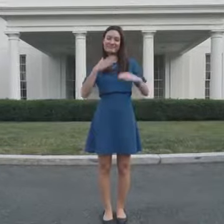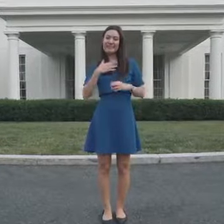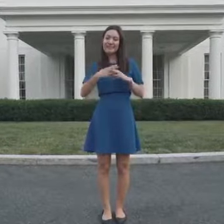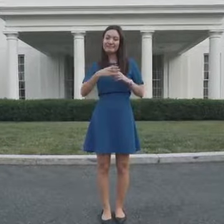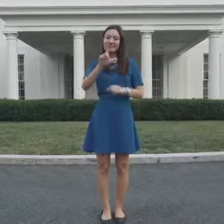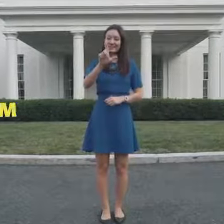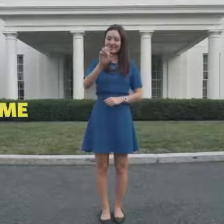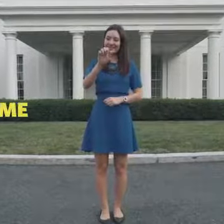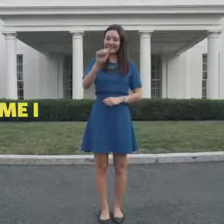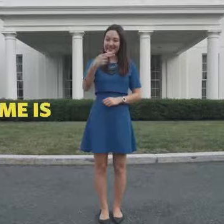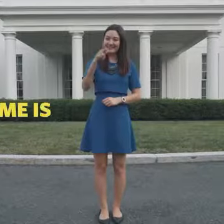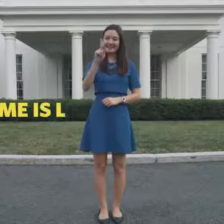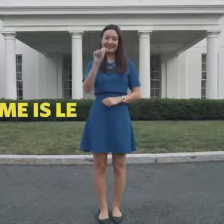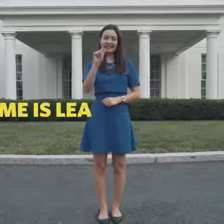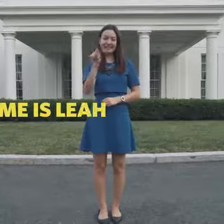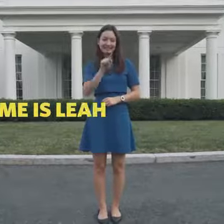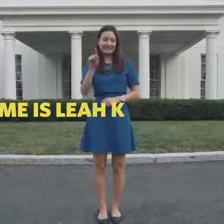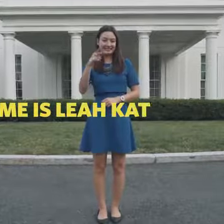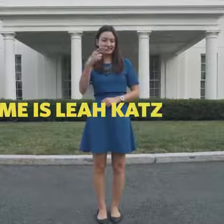My name is Leah Katz Hernandez.